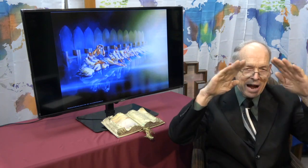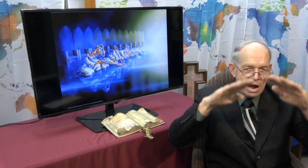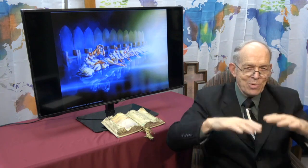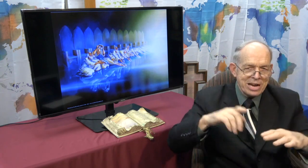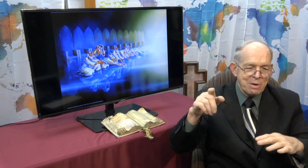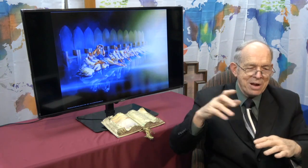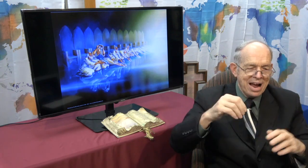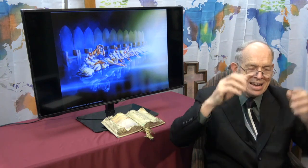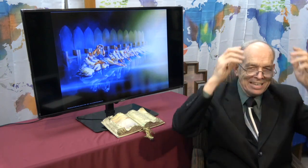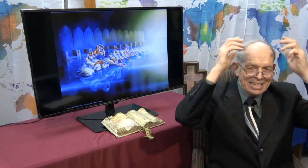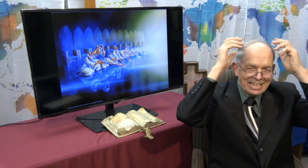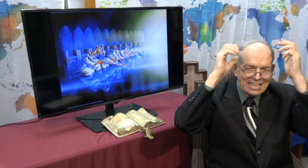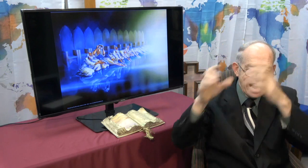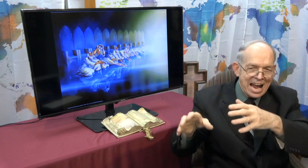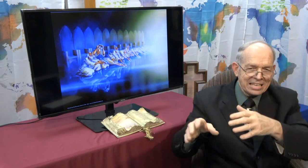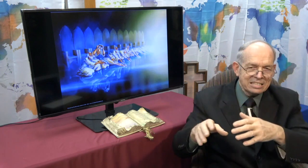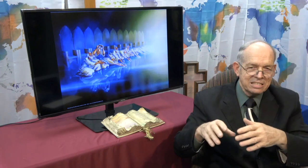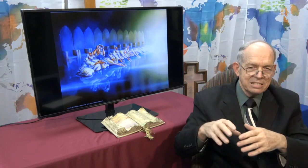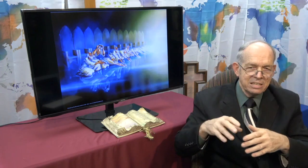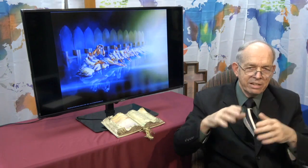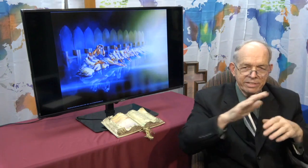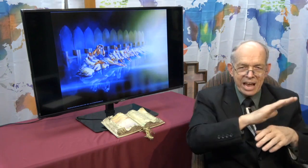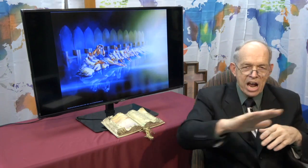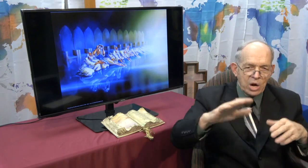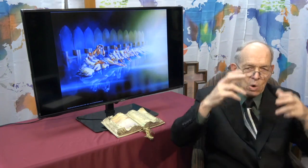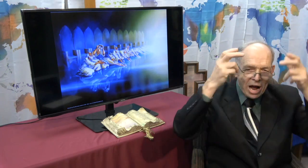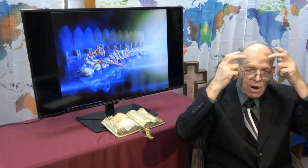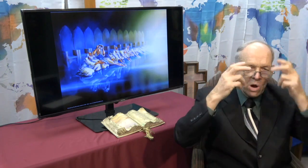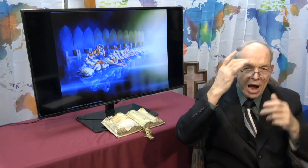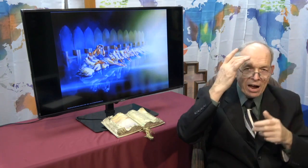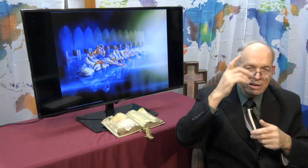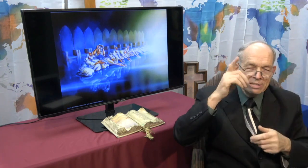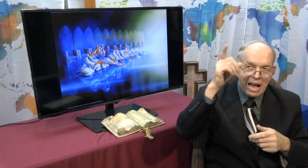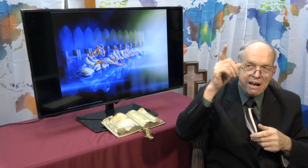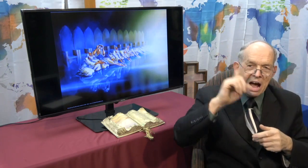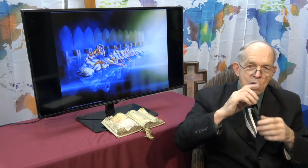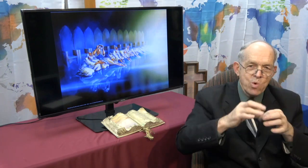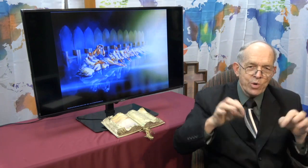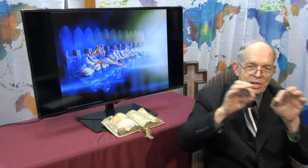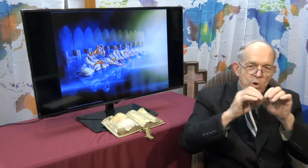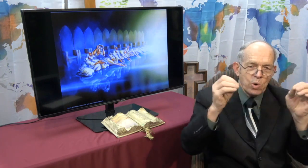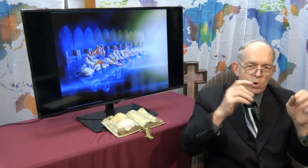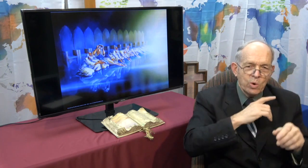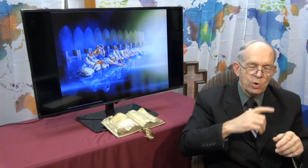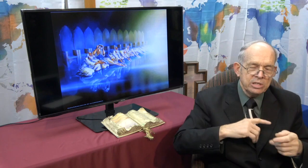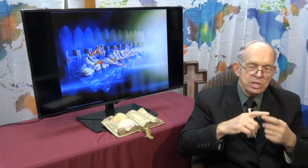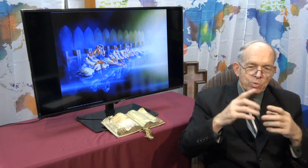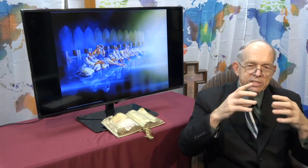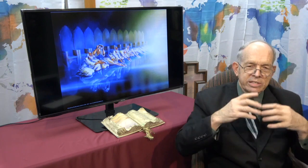bow him and cast their crown. Why, thou art worthy, O Lord,